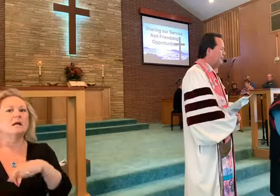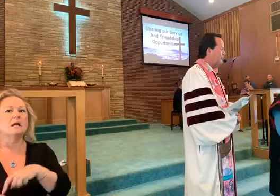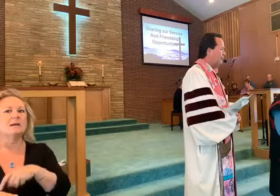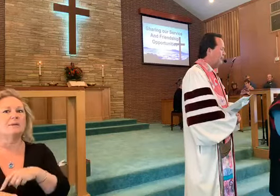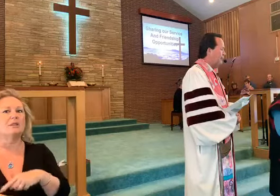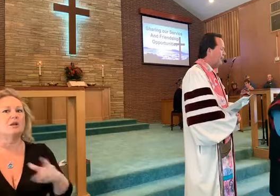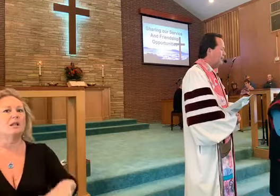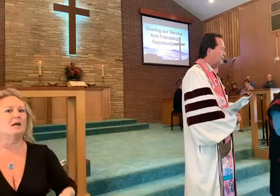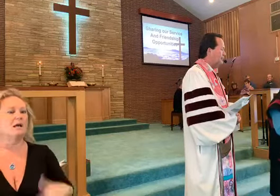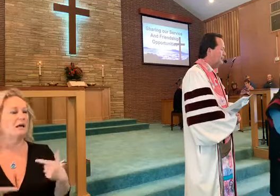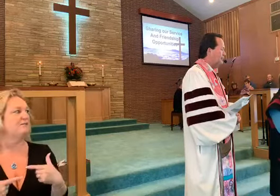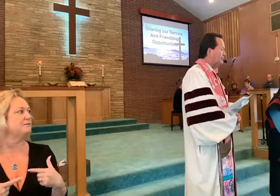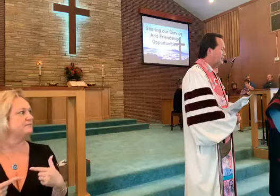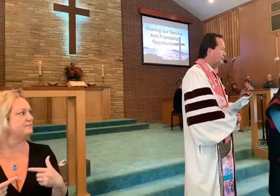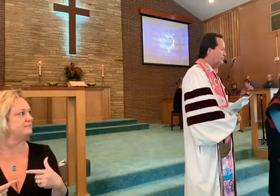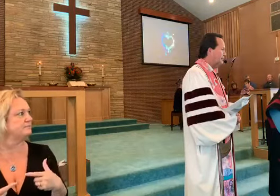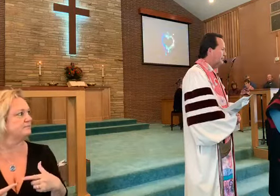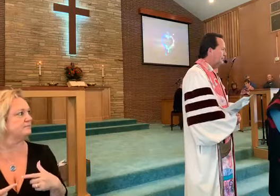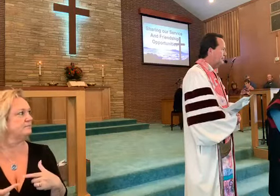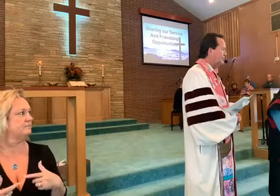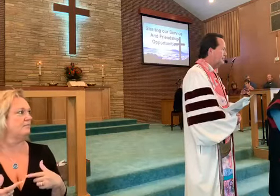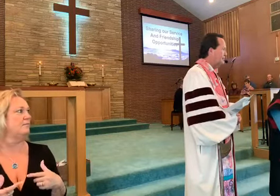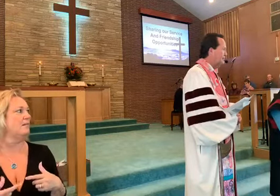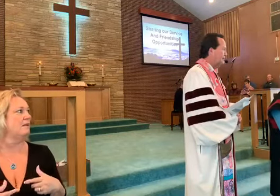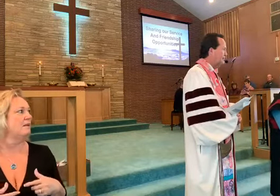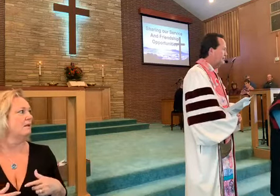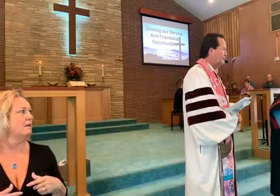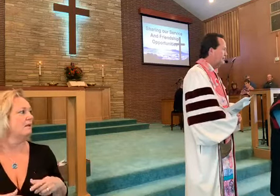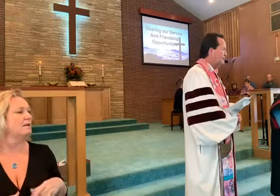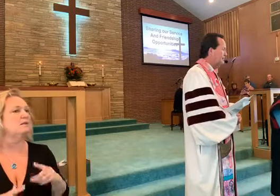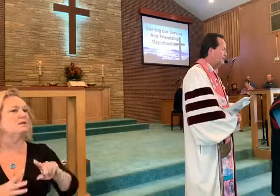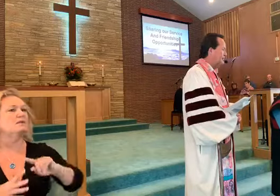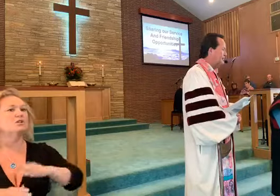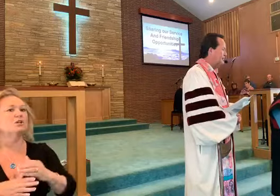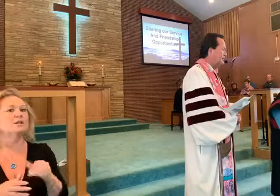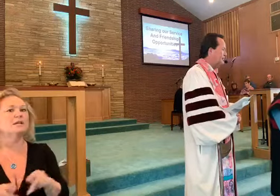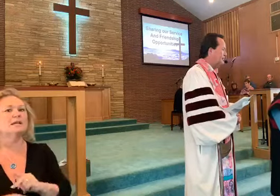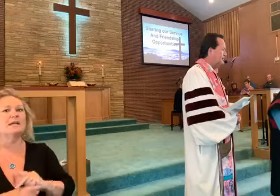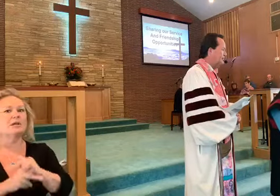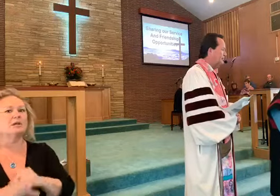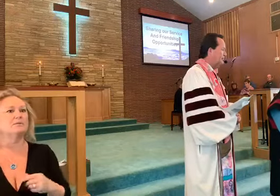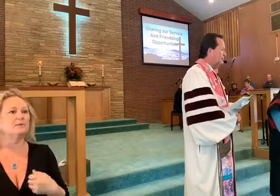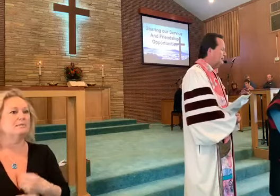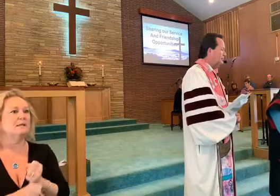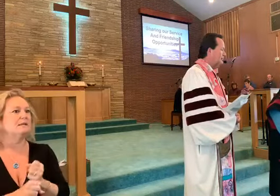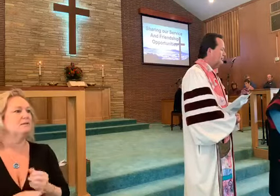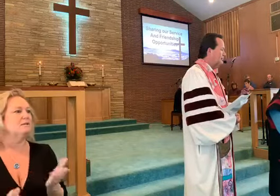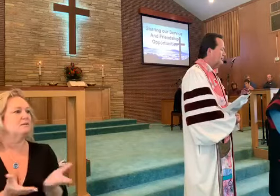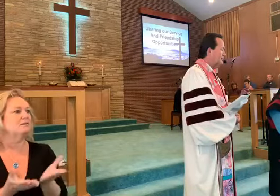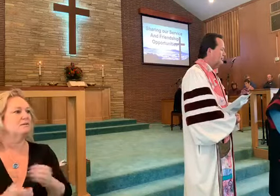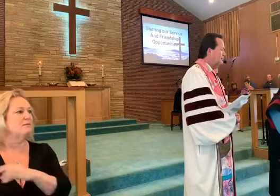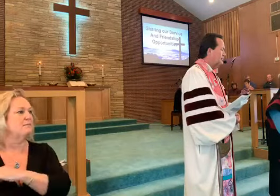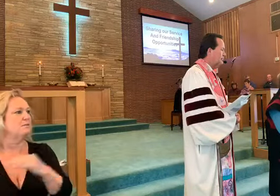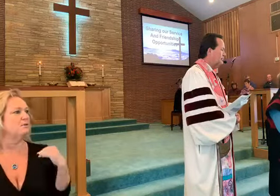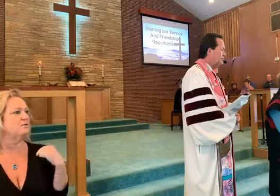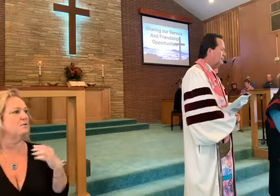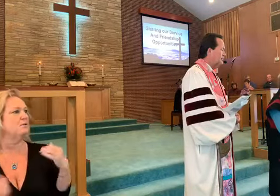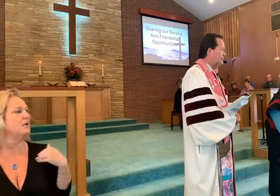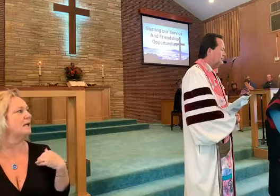difficult circumstances. Originally, sharing and caring was set up to serve those of our members who